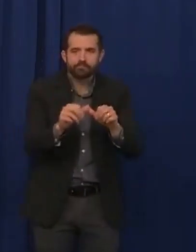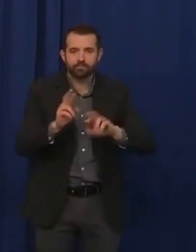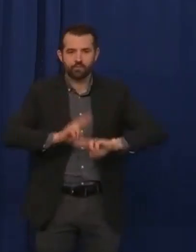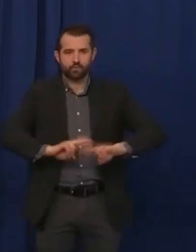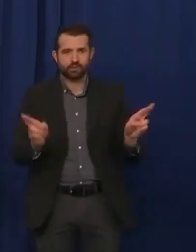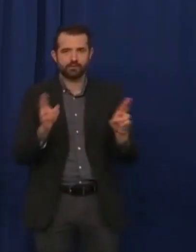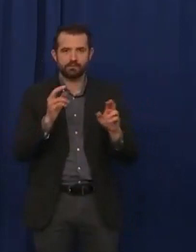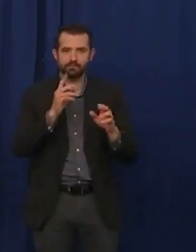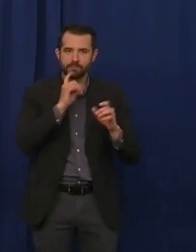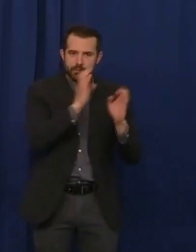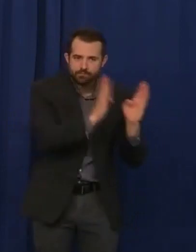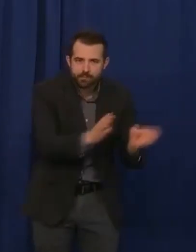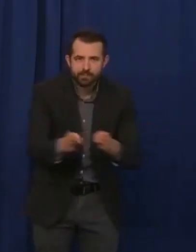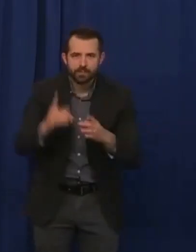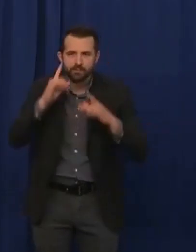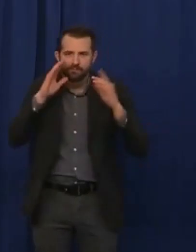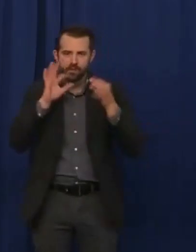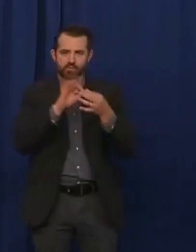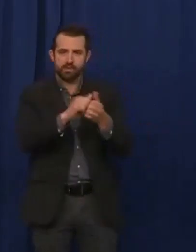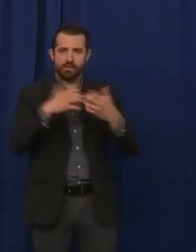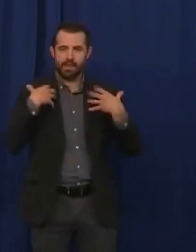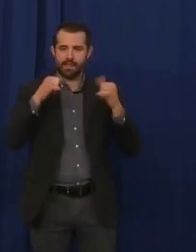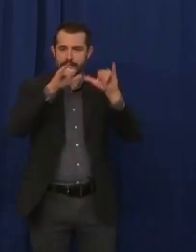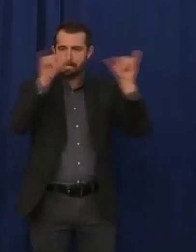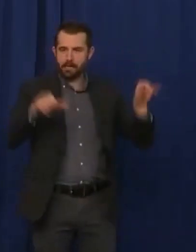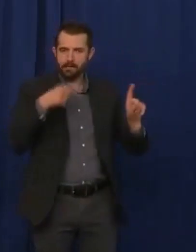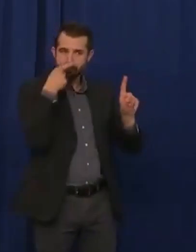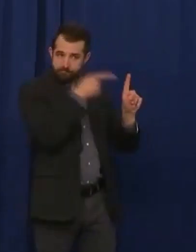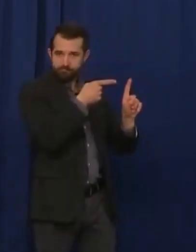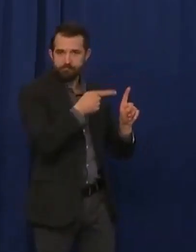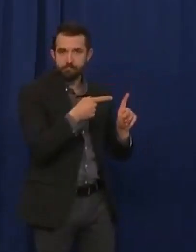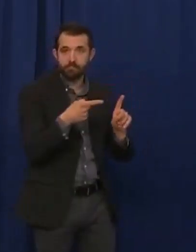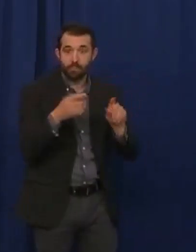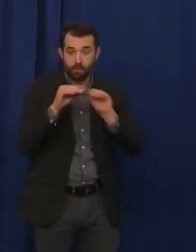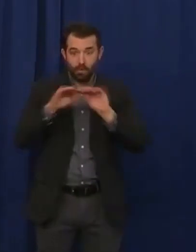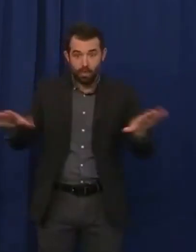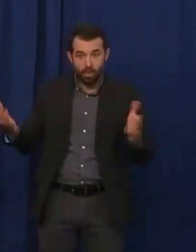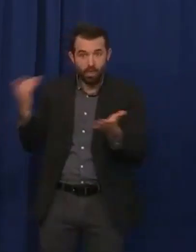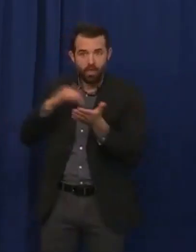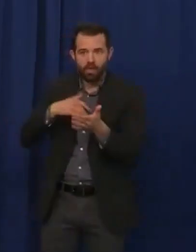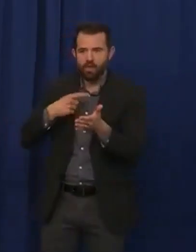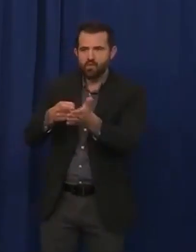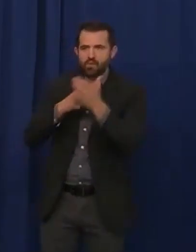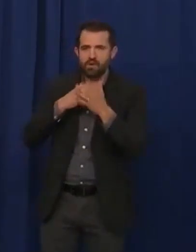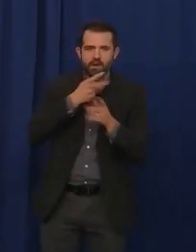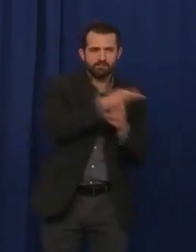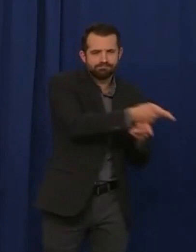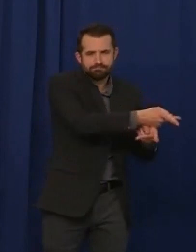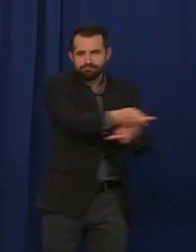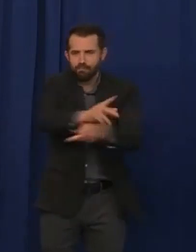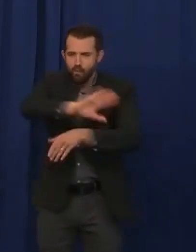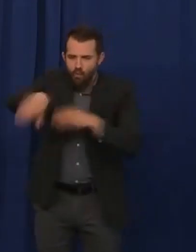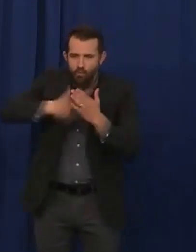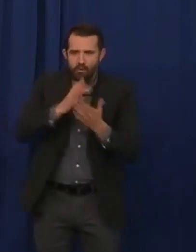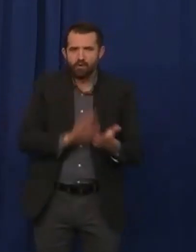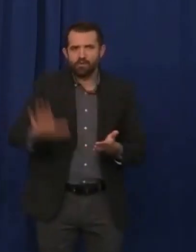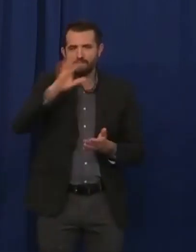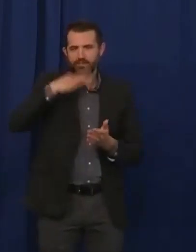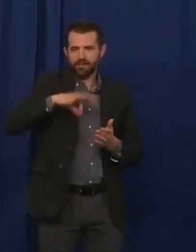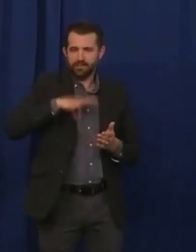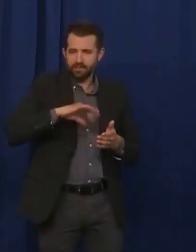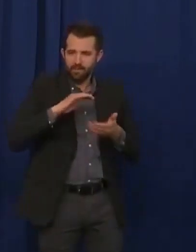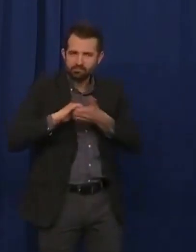to respond to any surge in this virus. To that end, the state will continue to work closely with all hospitals and